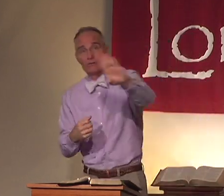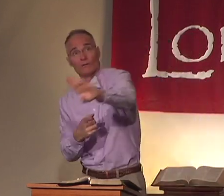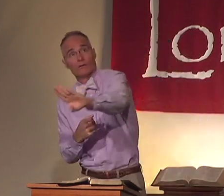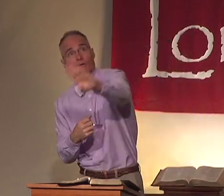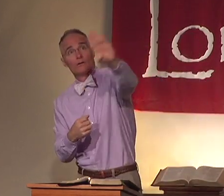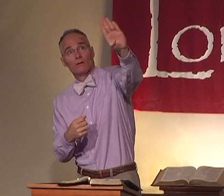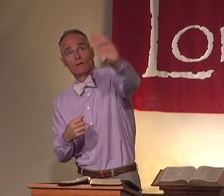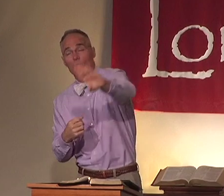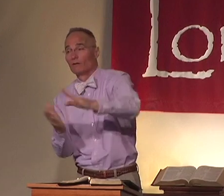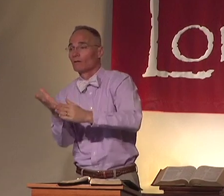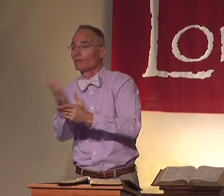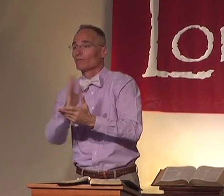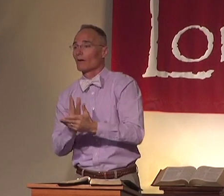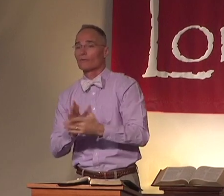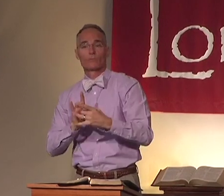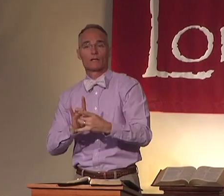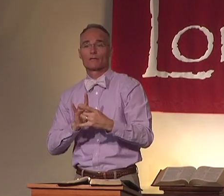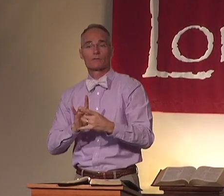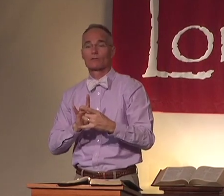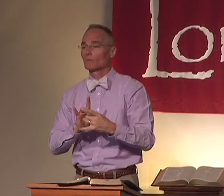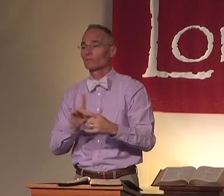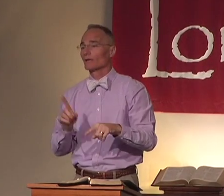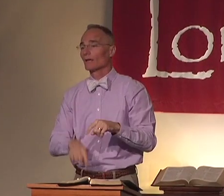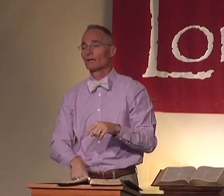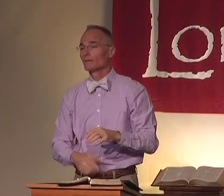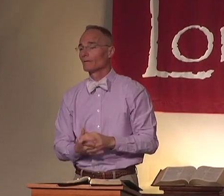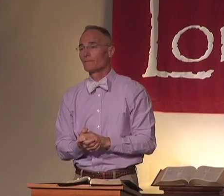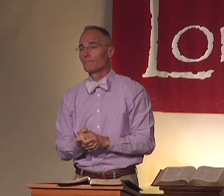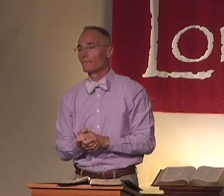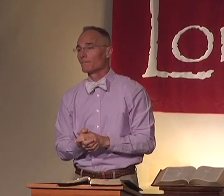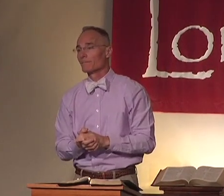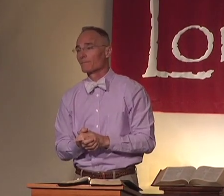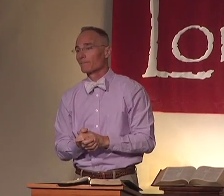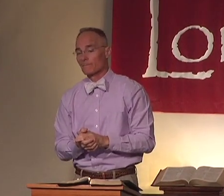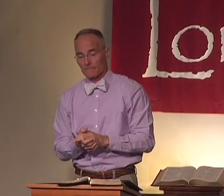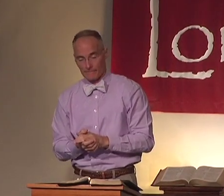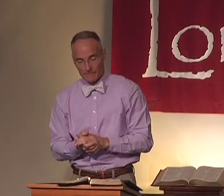heal the relationship and the fractured relationship between you and God.